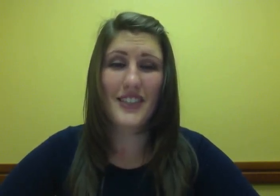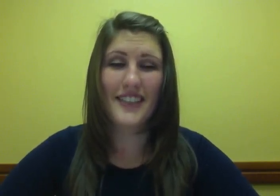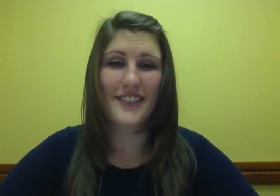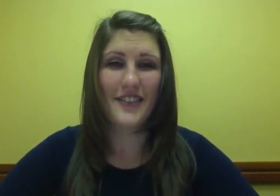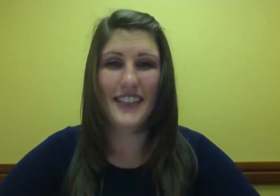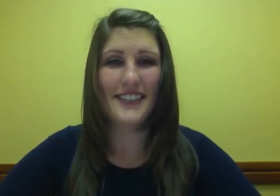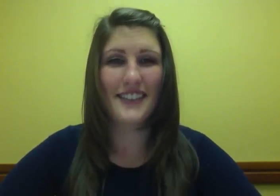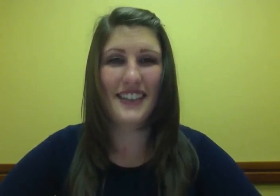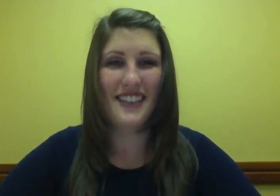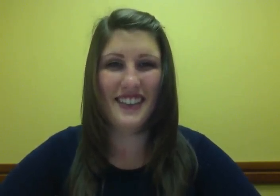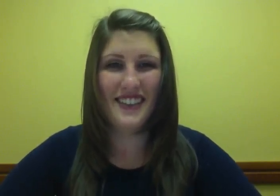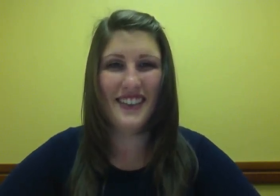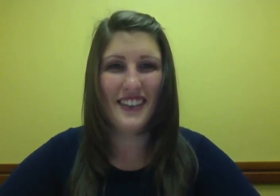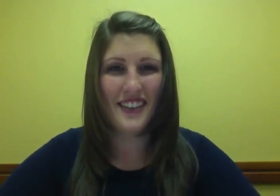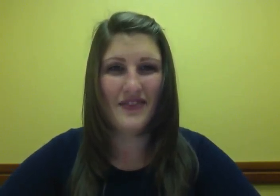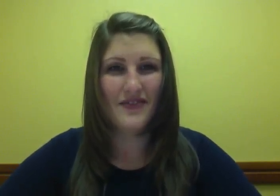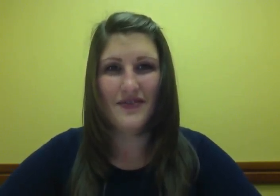Gosh, her face.